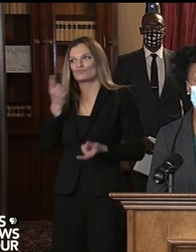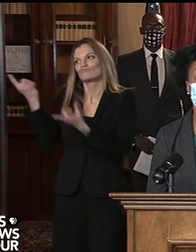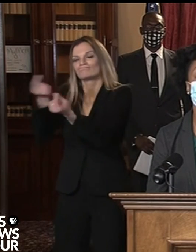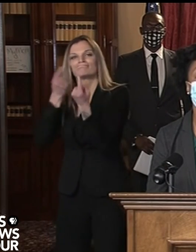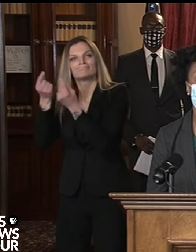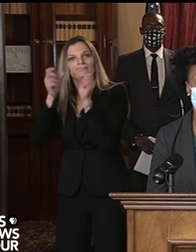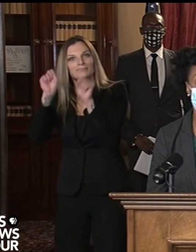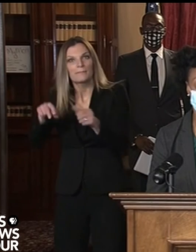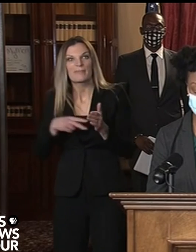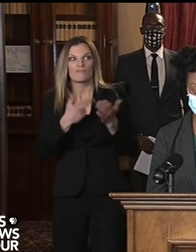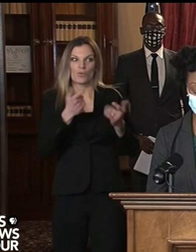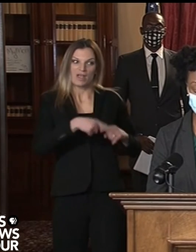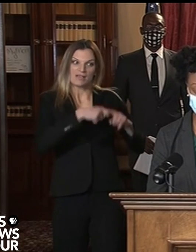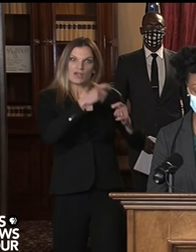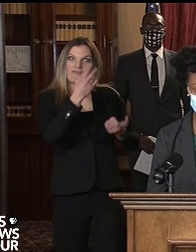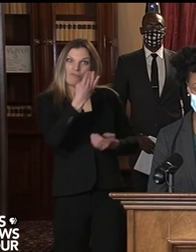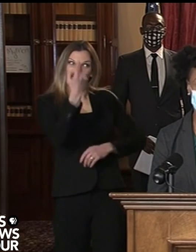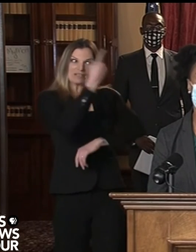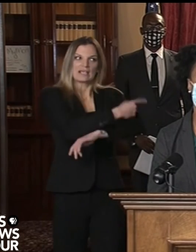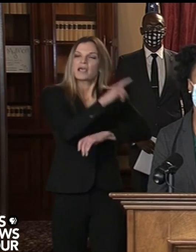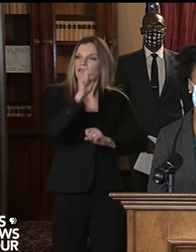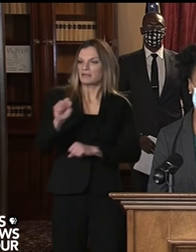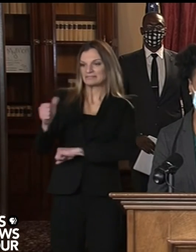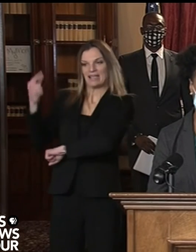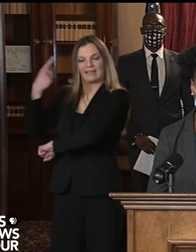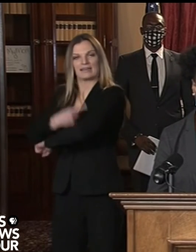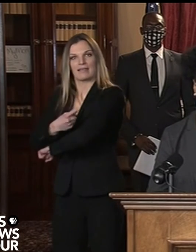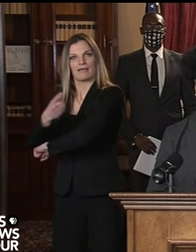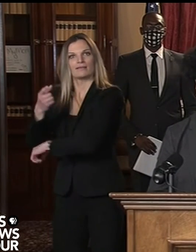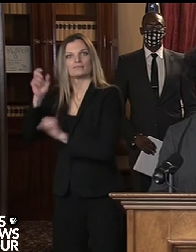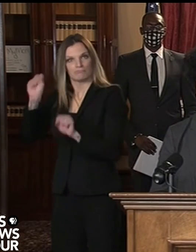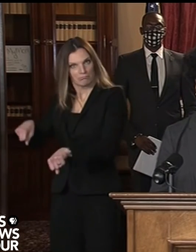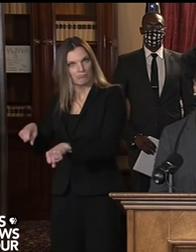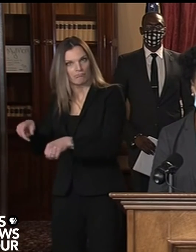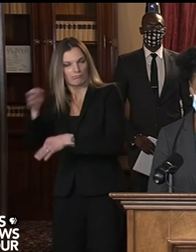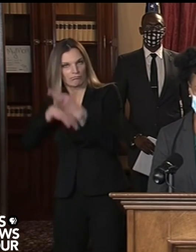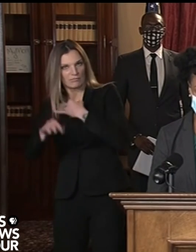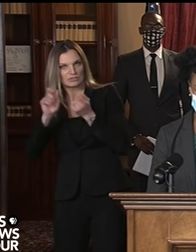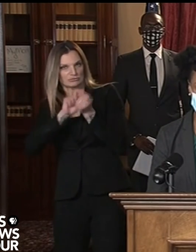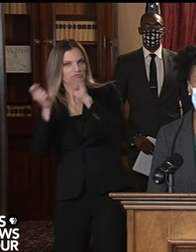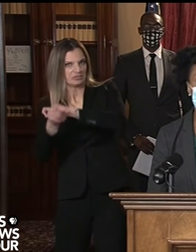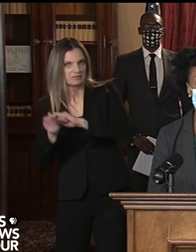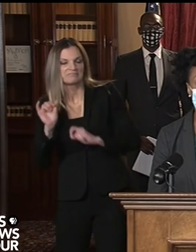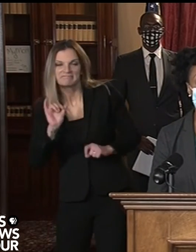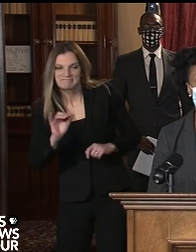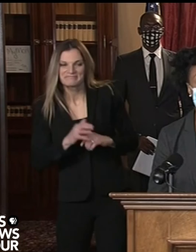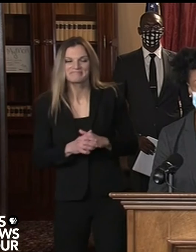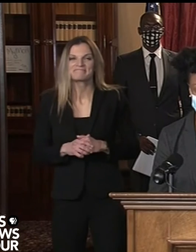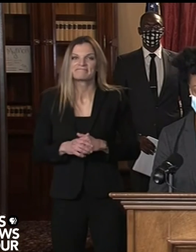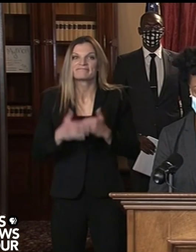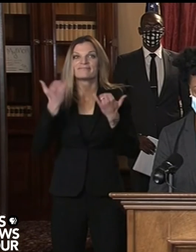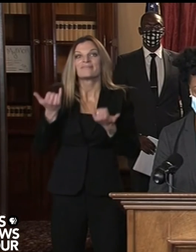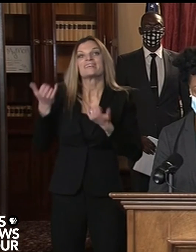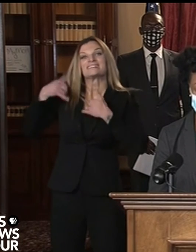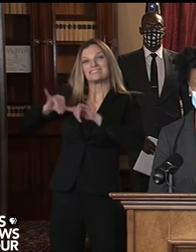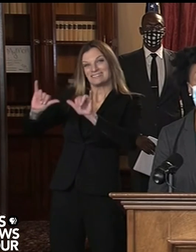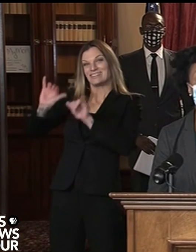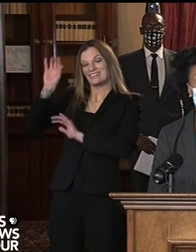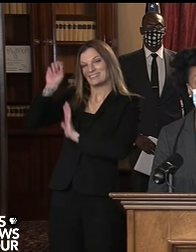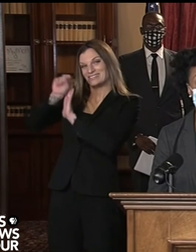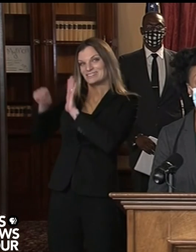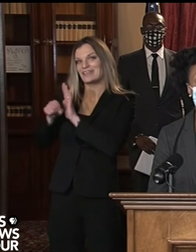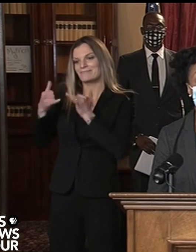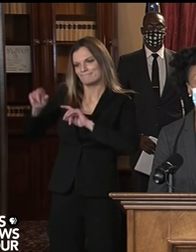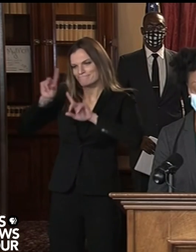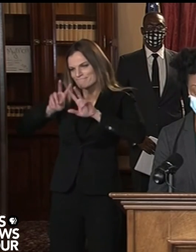work, and school more quickly after being exposed. MDHHS will continue to evaluate data